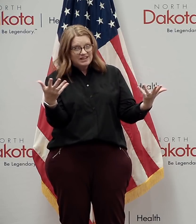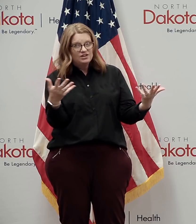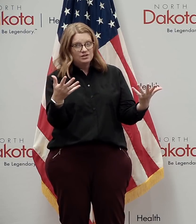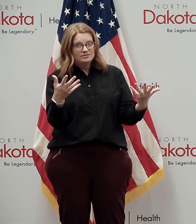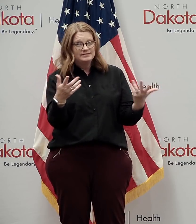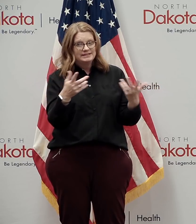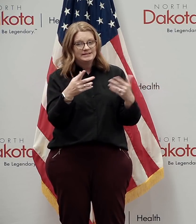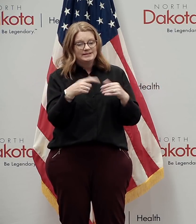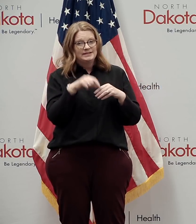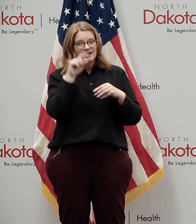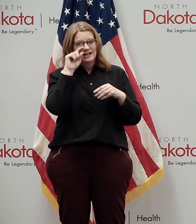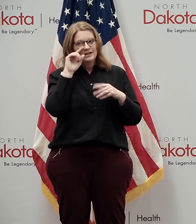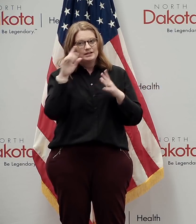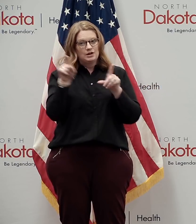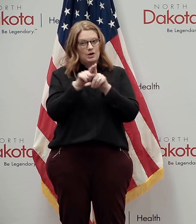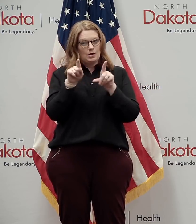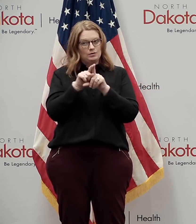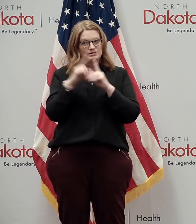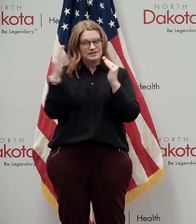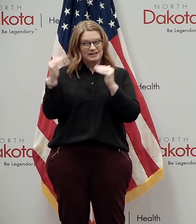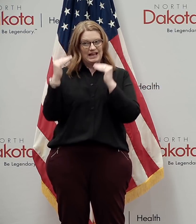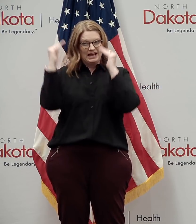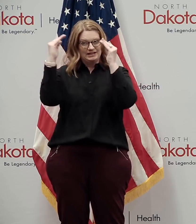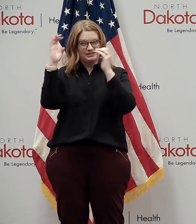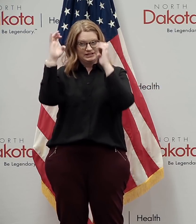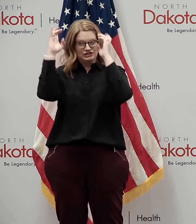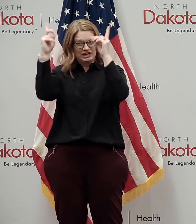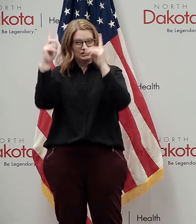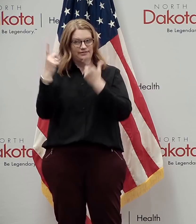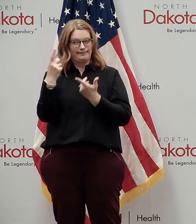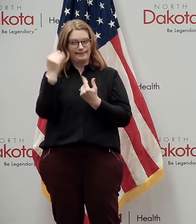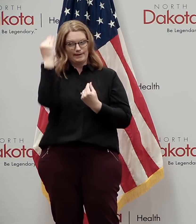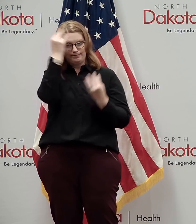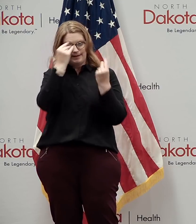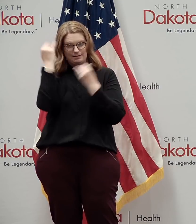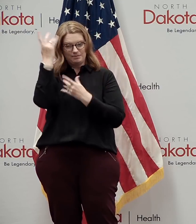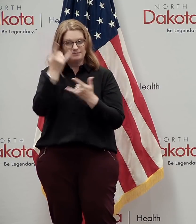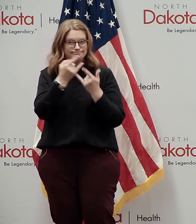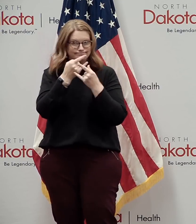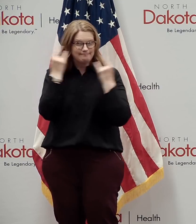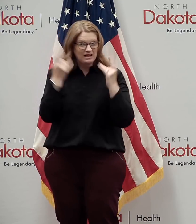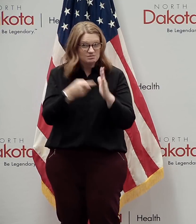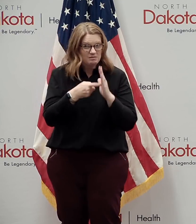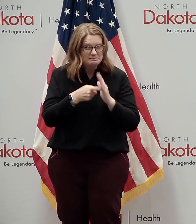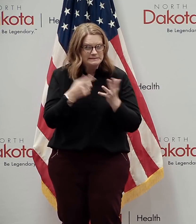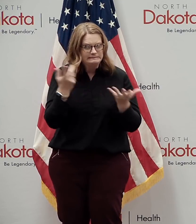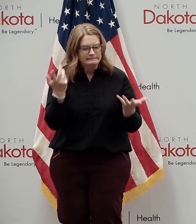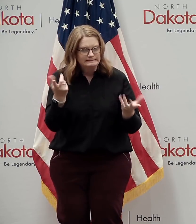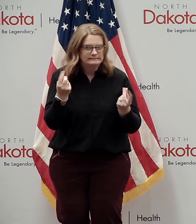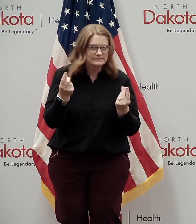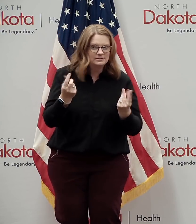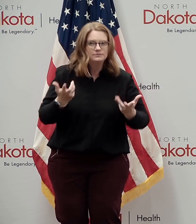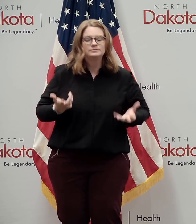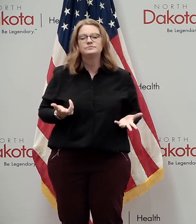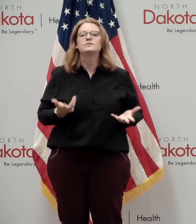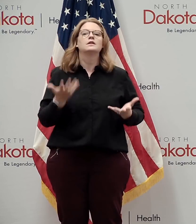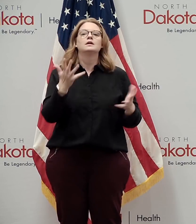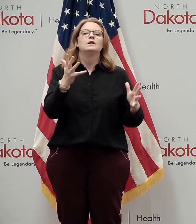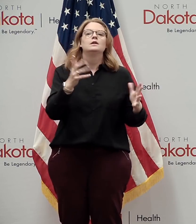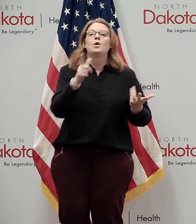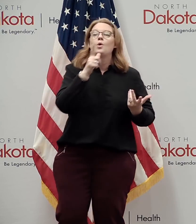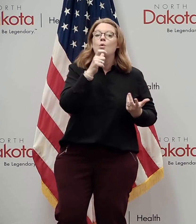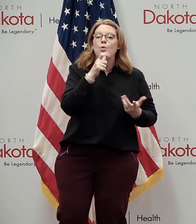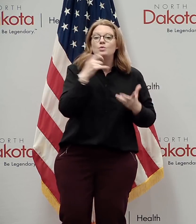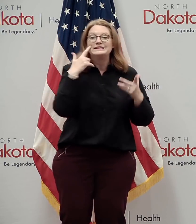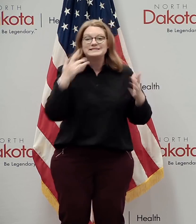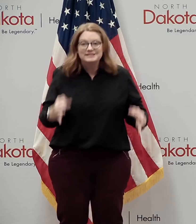play, and you'll hear from higher education that they're debating that same topic. But let's stop. We can debate on who does it and who